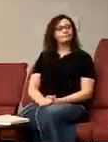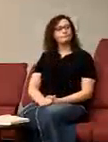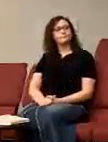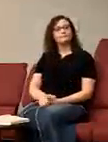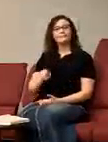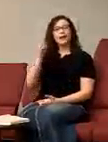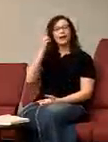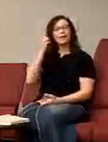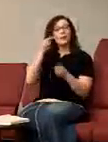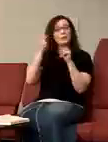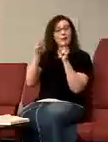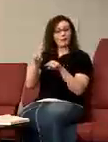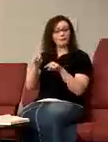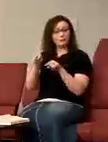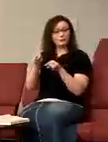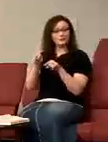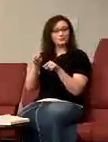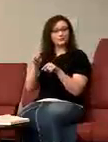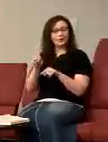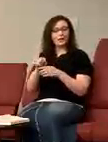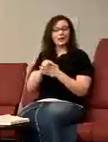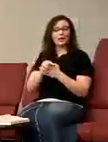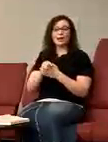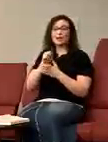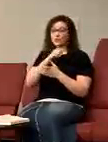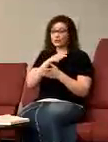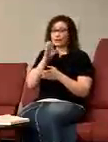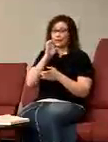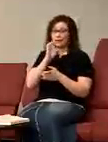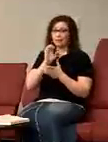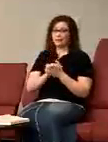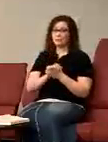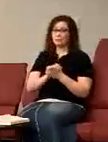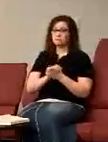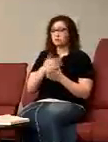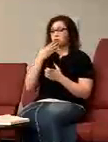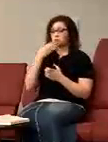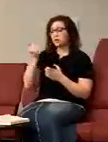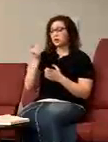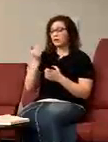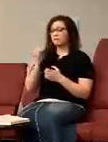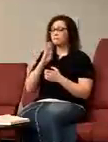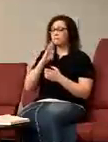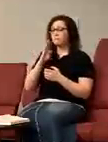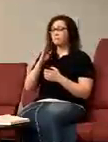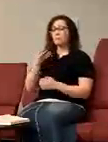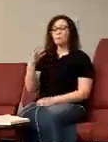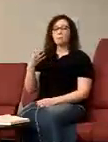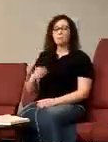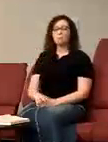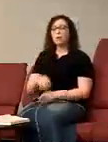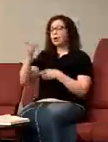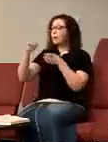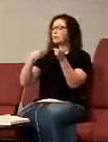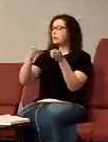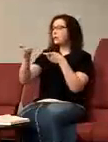I think what happened is she was actually better at being the boss. And she told him